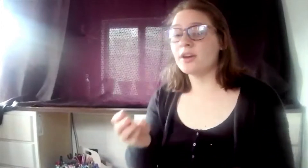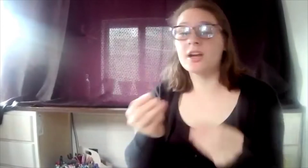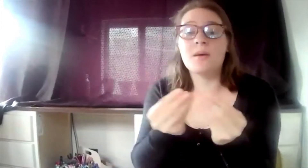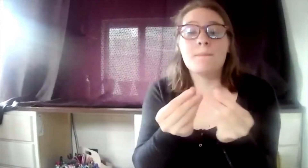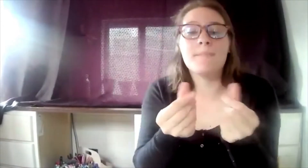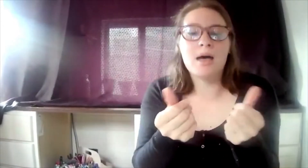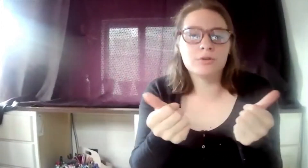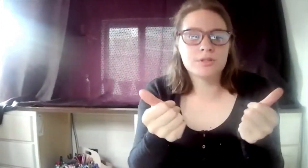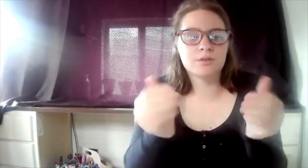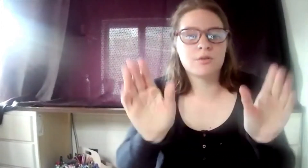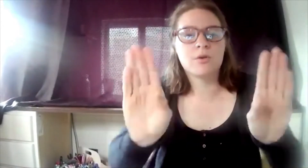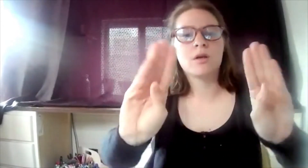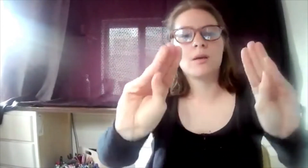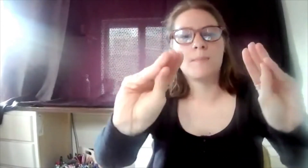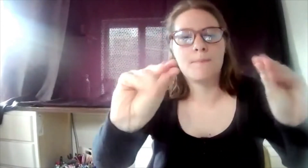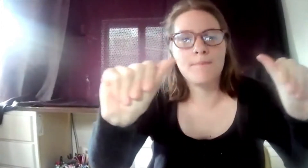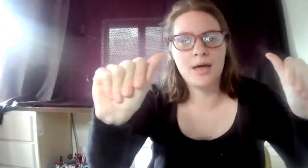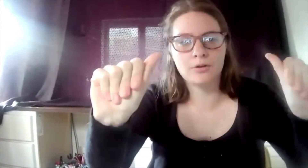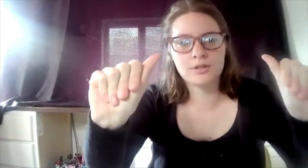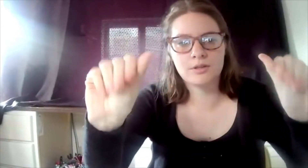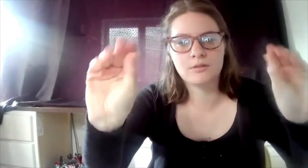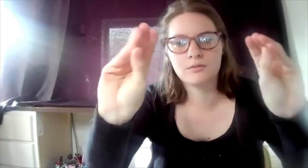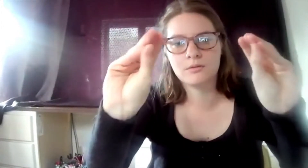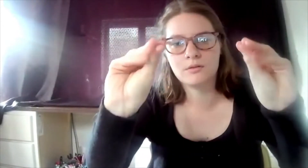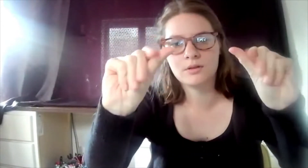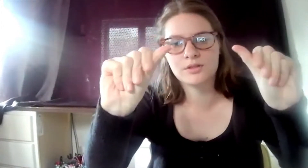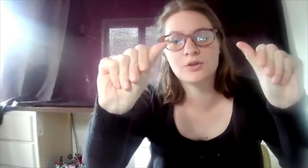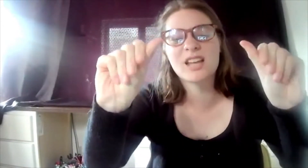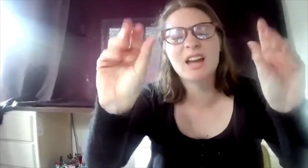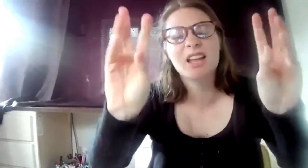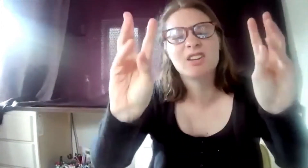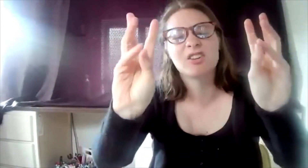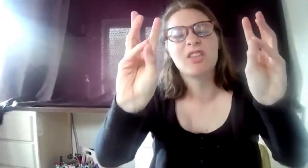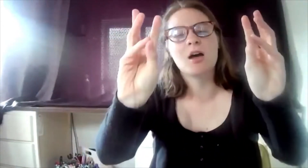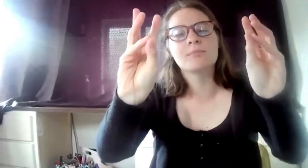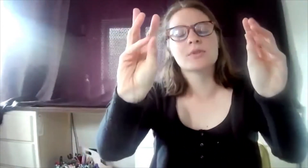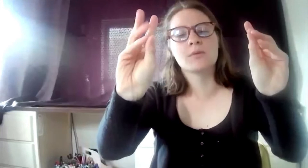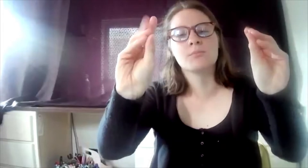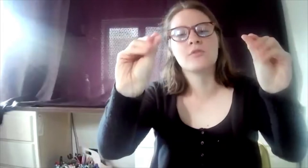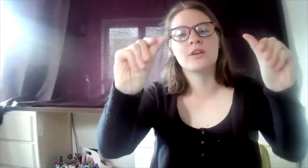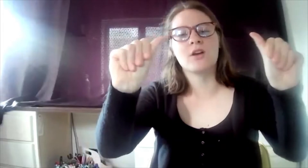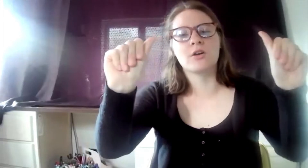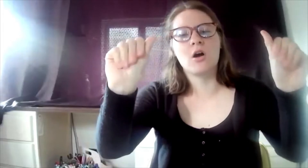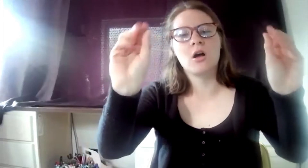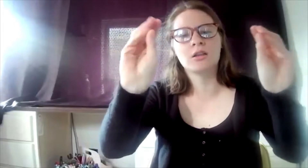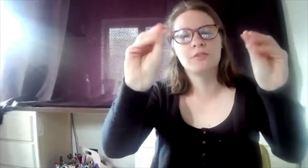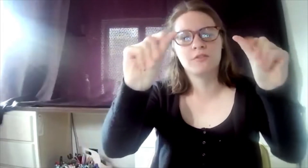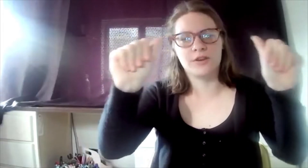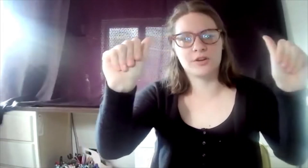they're going to melt. So it's kind of like your thumbs are moving on all of your fingers.